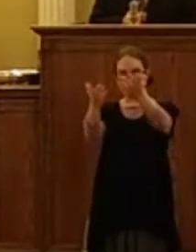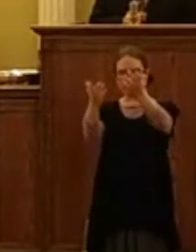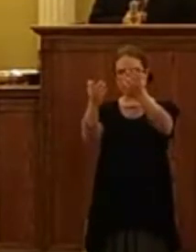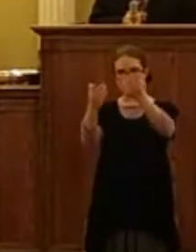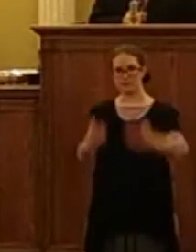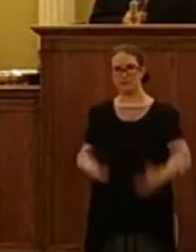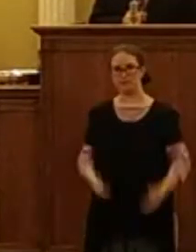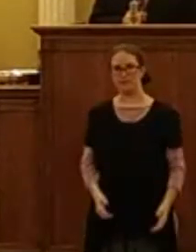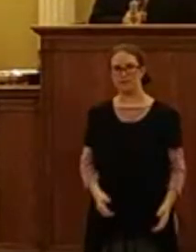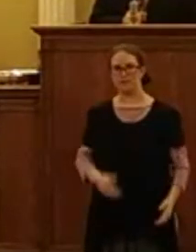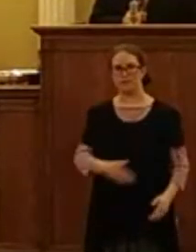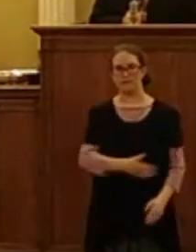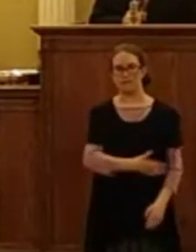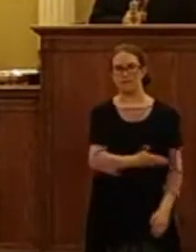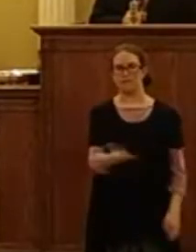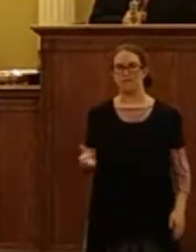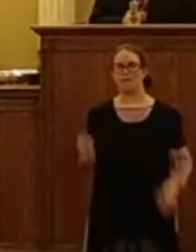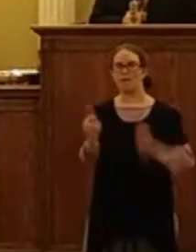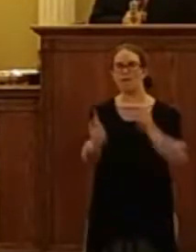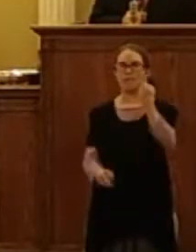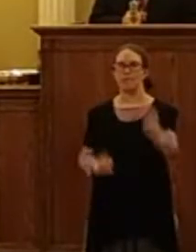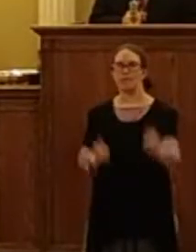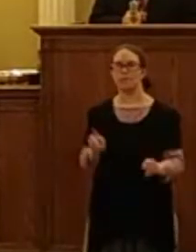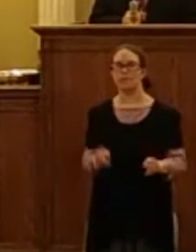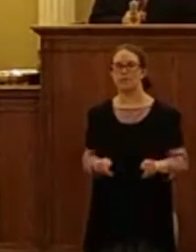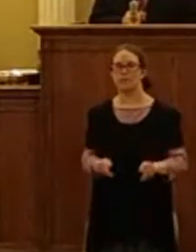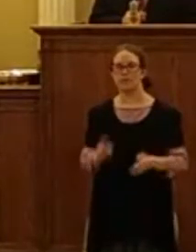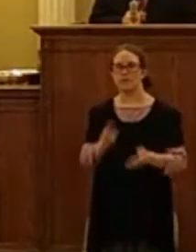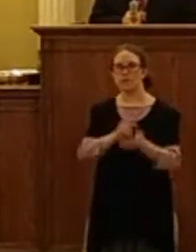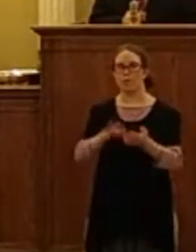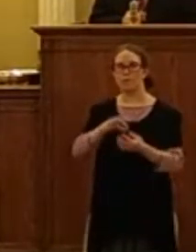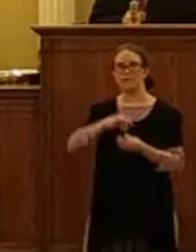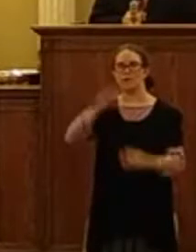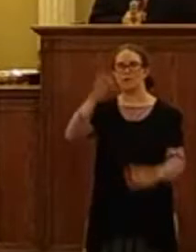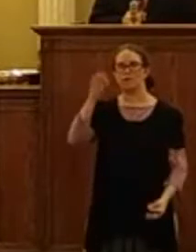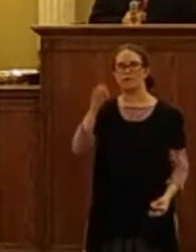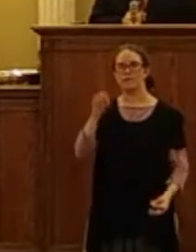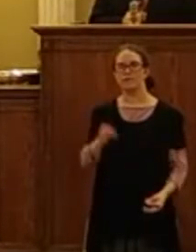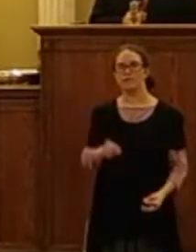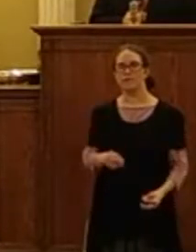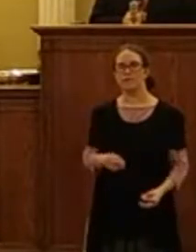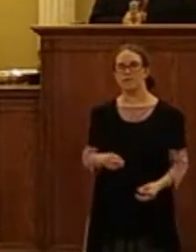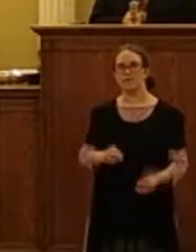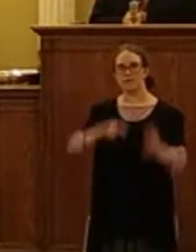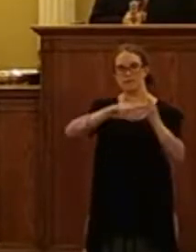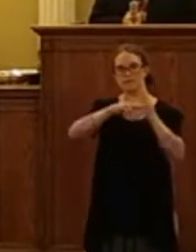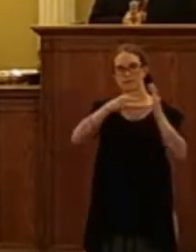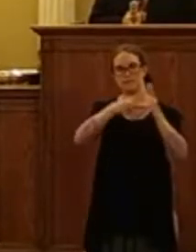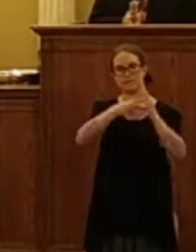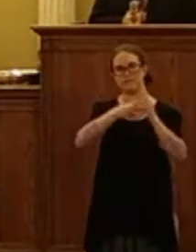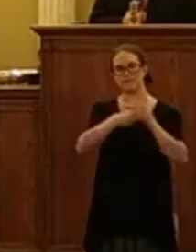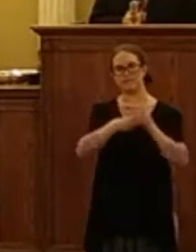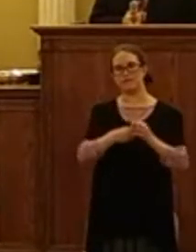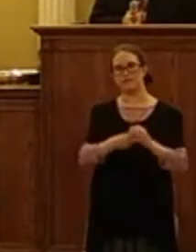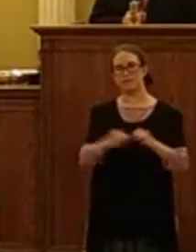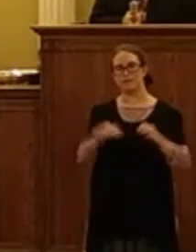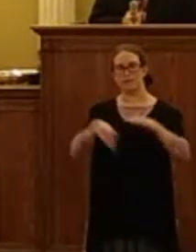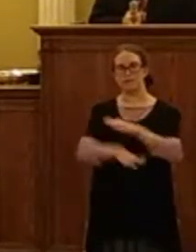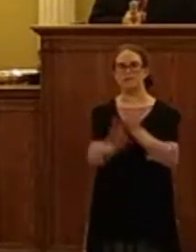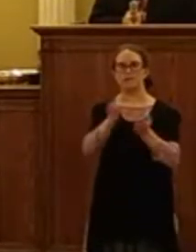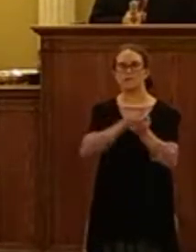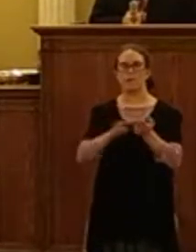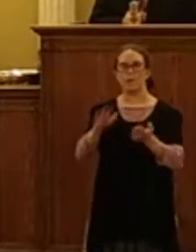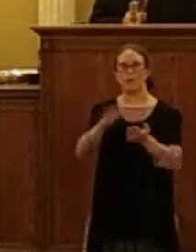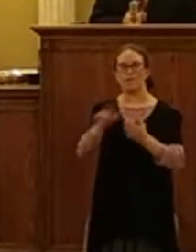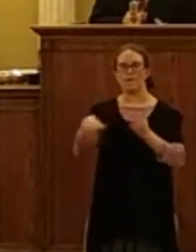himself and for the errors of the people. The Holy Ghost, this signifying that the way into the